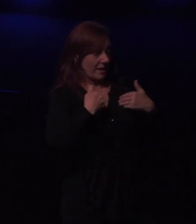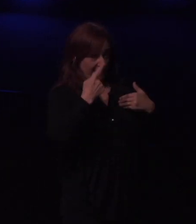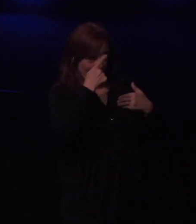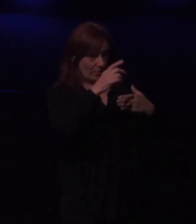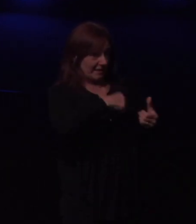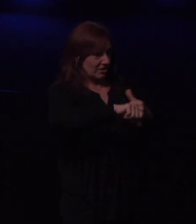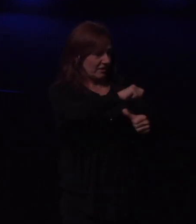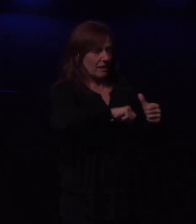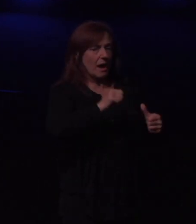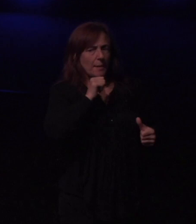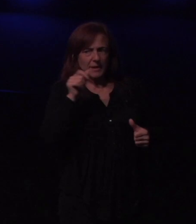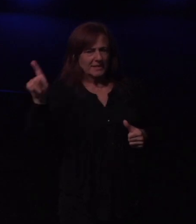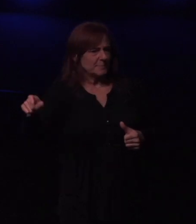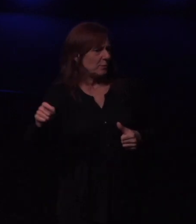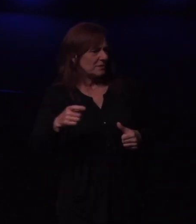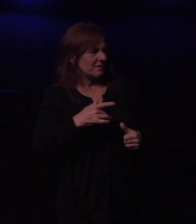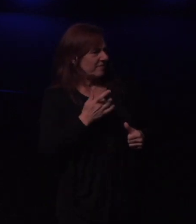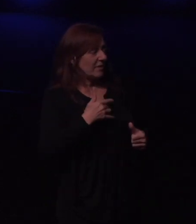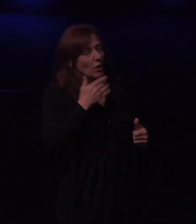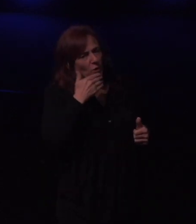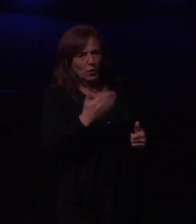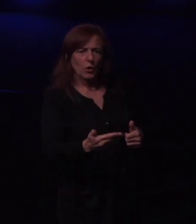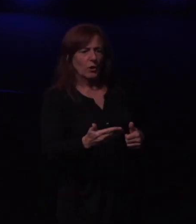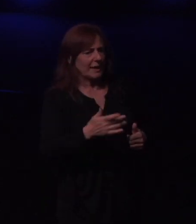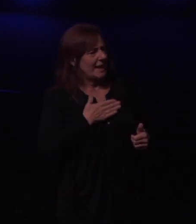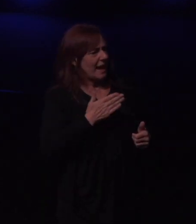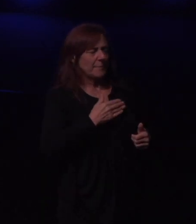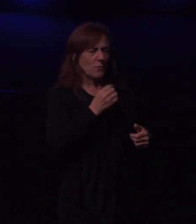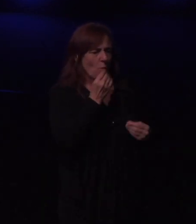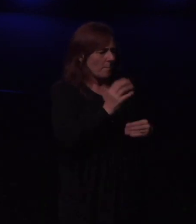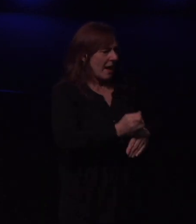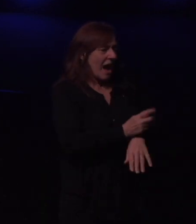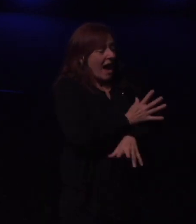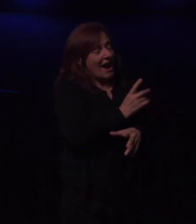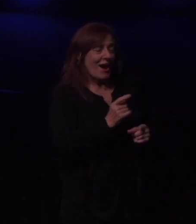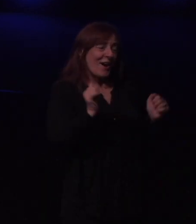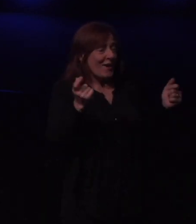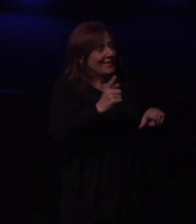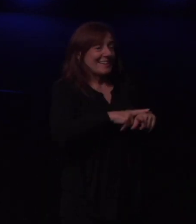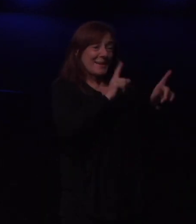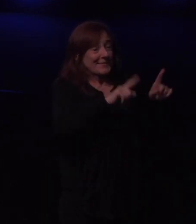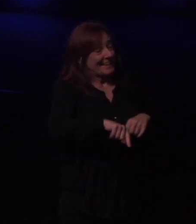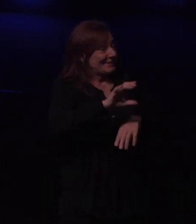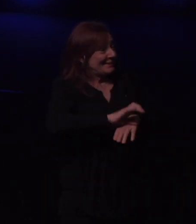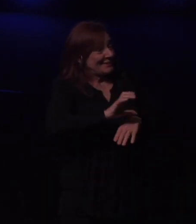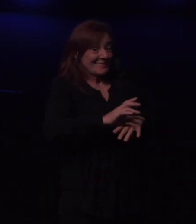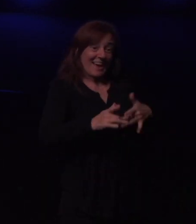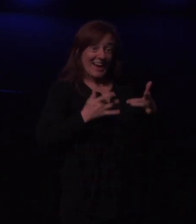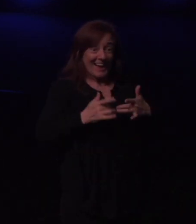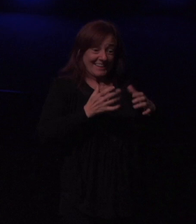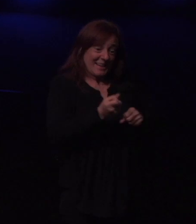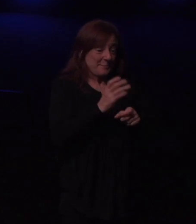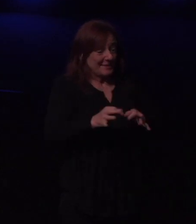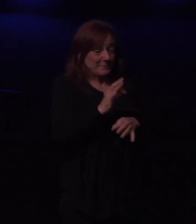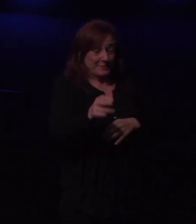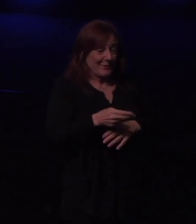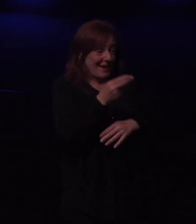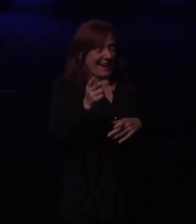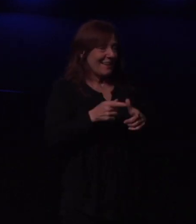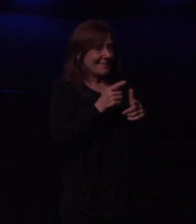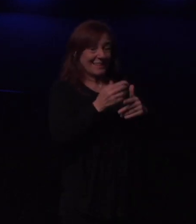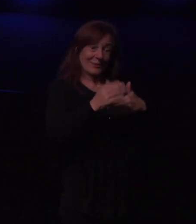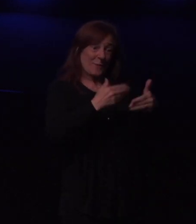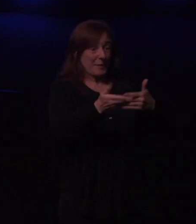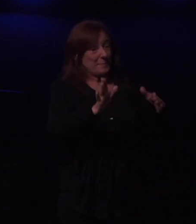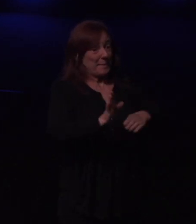Not that I am supposed to feel good and happy, warm fuzzies all the time and come to the church to get my spiritual high and then go on